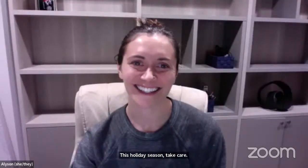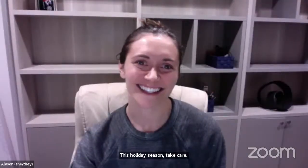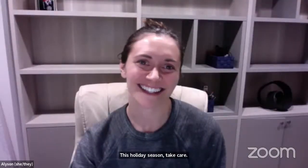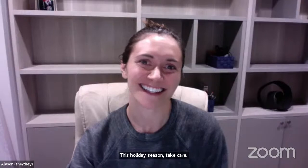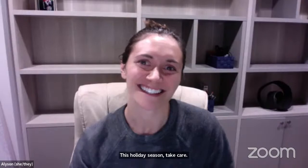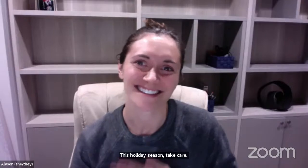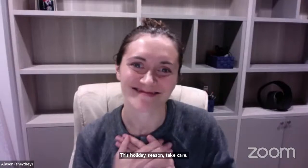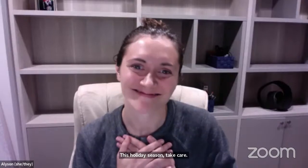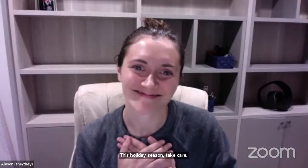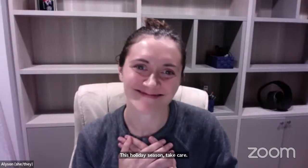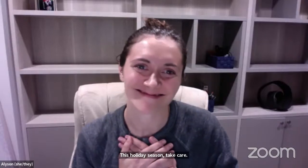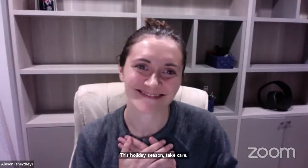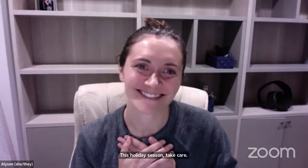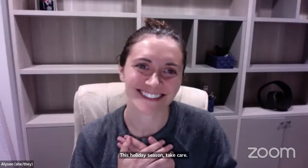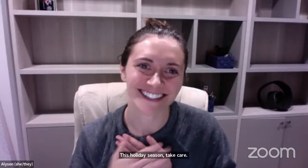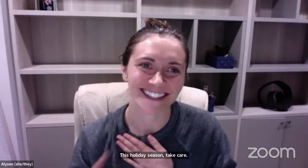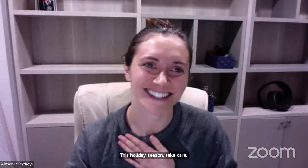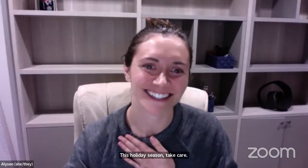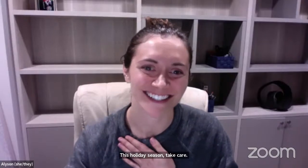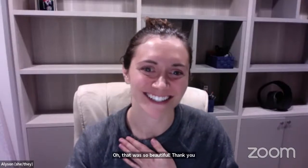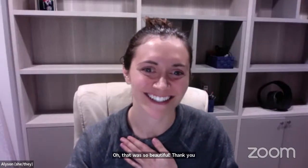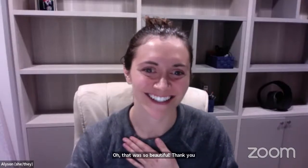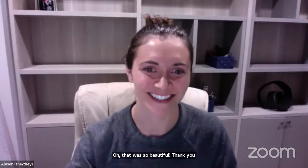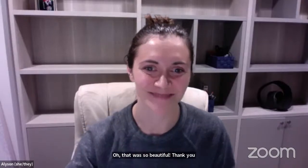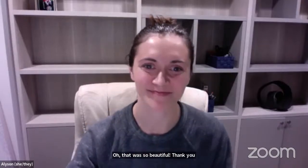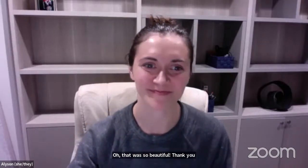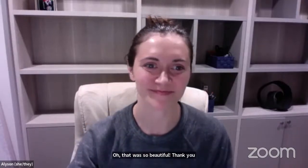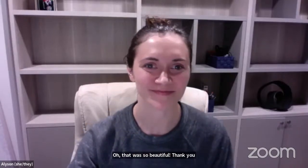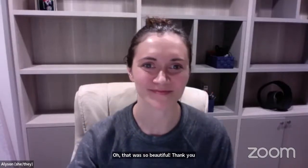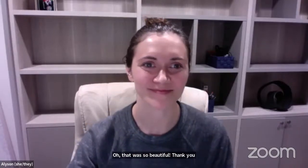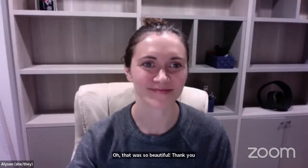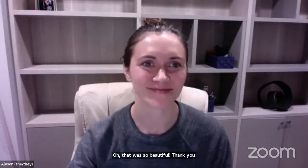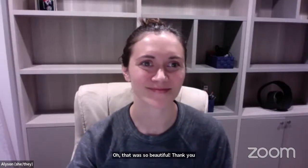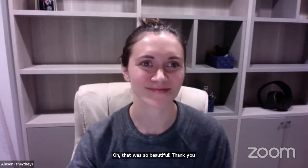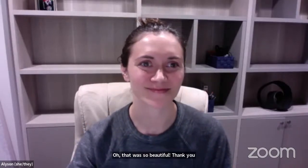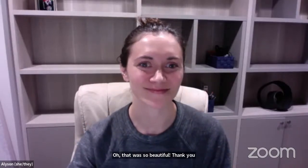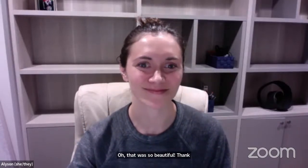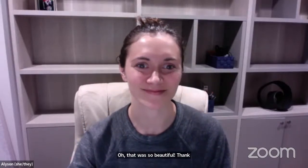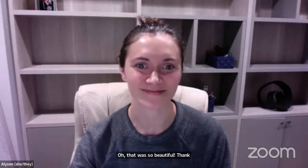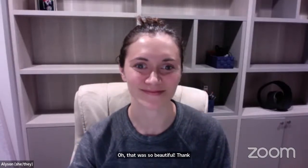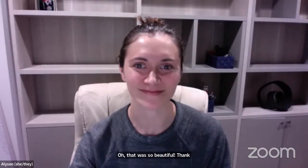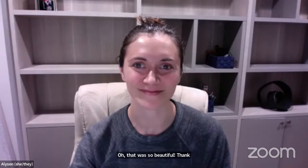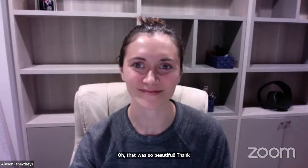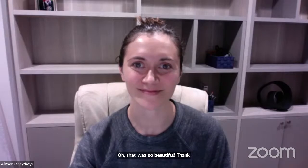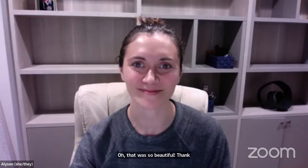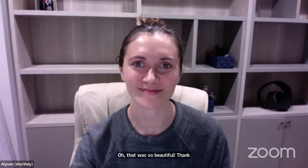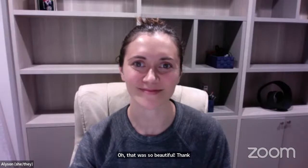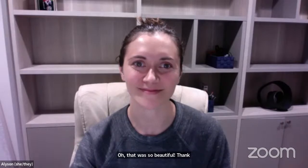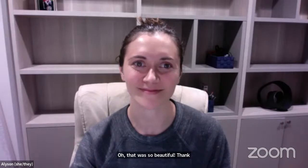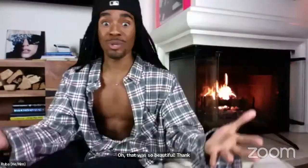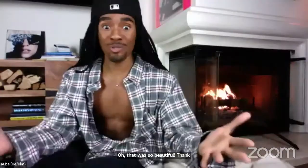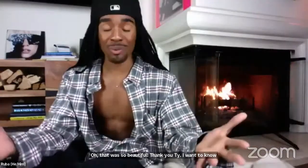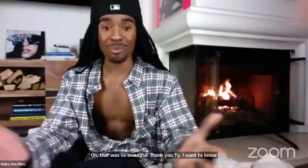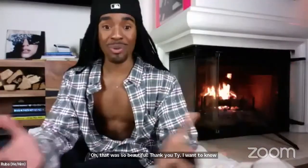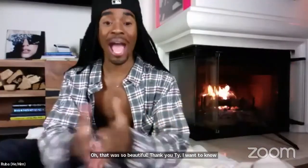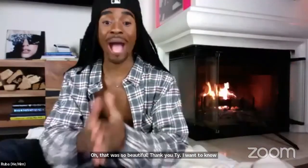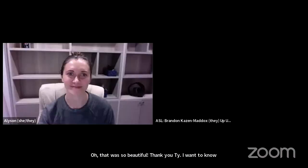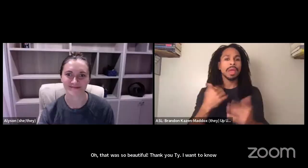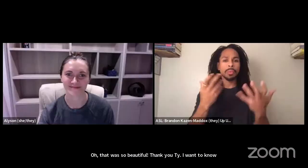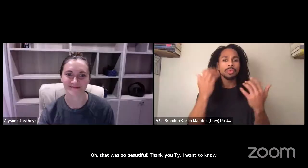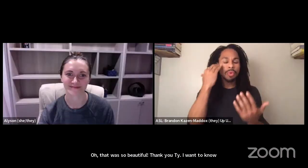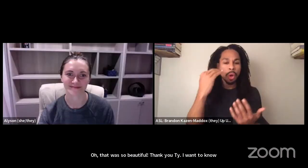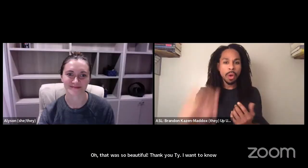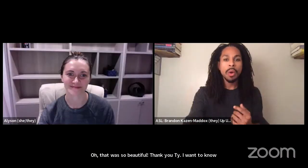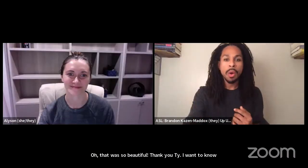That was so beautiful. Thank you, Ty. I wanna know from all of you guys, from all of you beautiful people, how